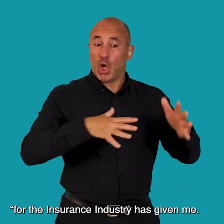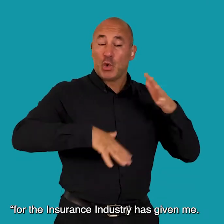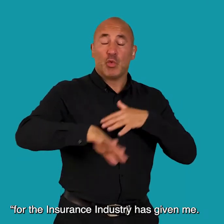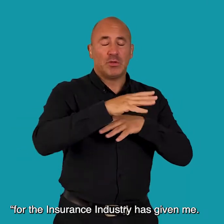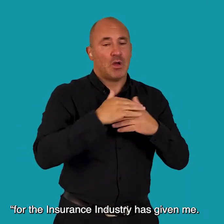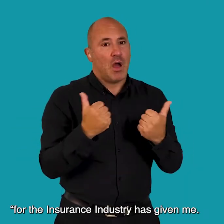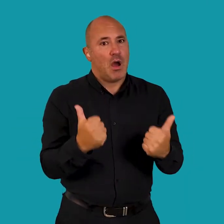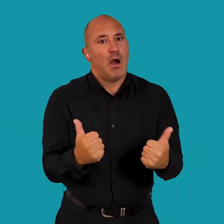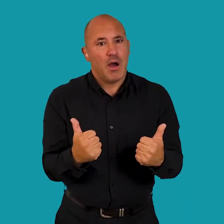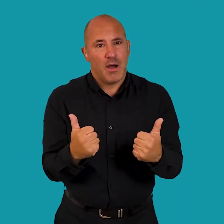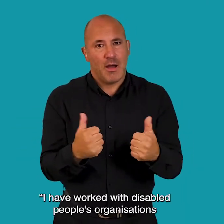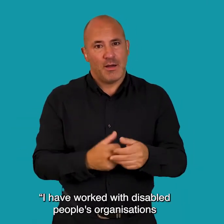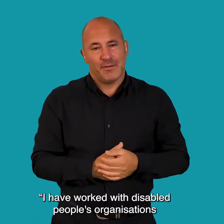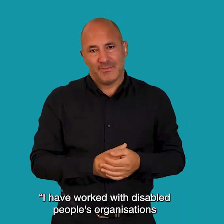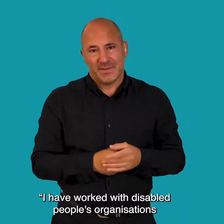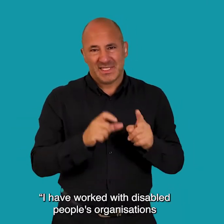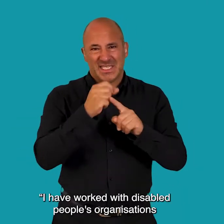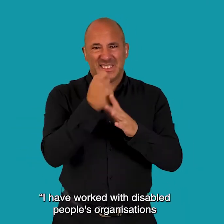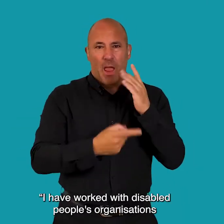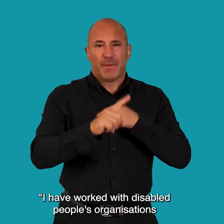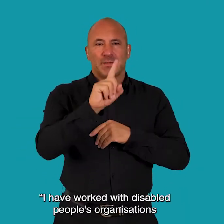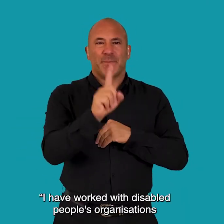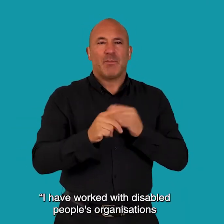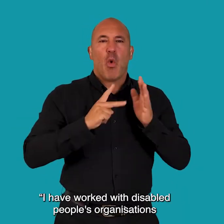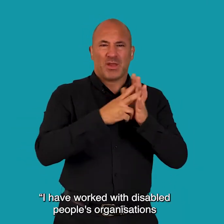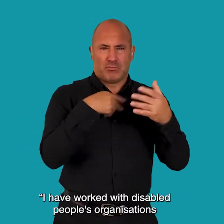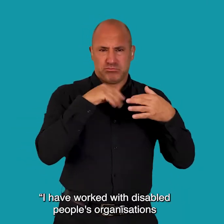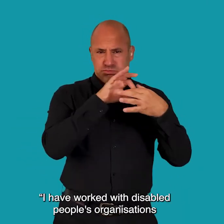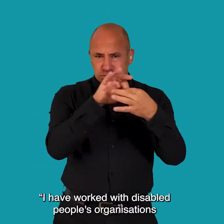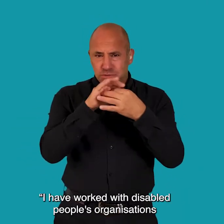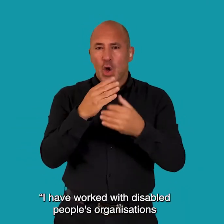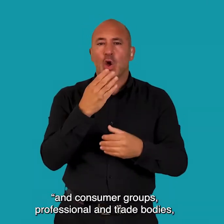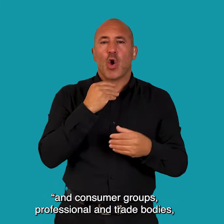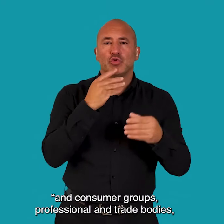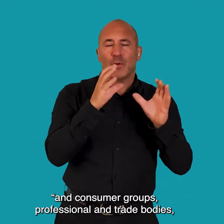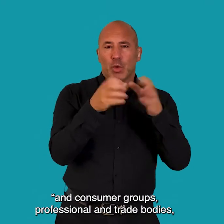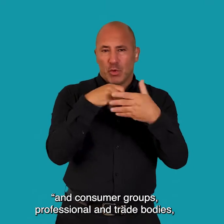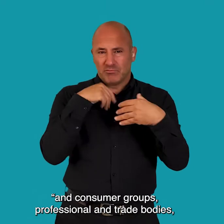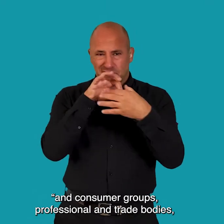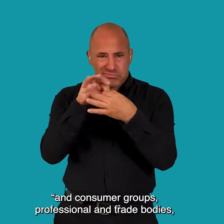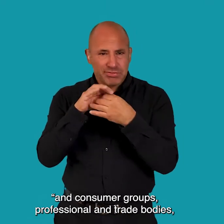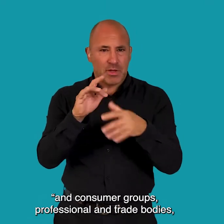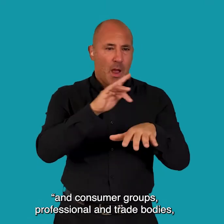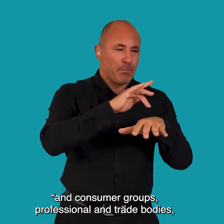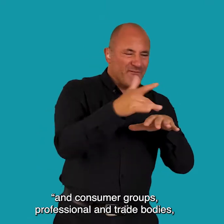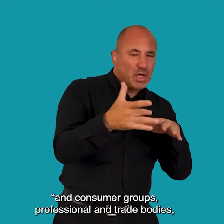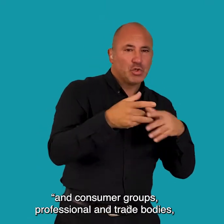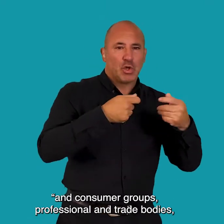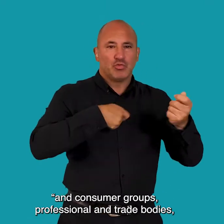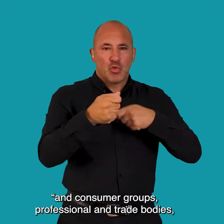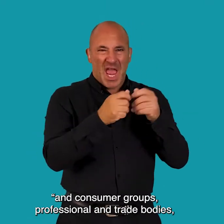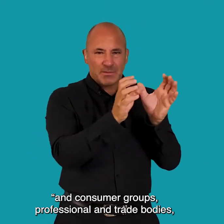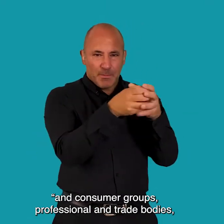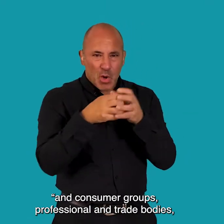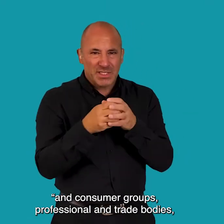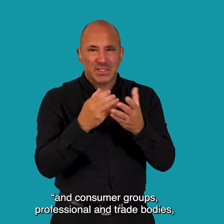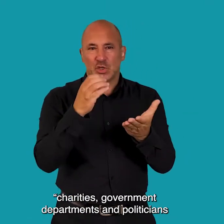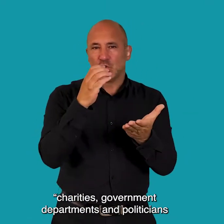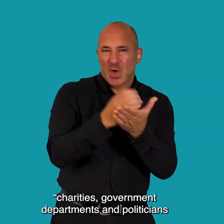given me. I have worked with disabled people's organisations and consumer groups, professional and trade bodies,